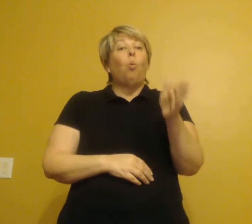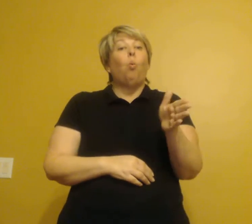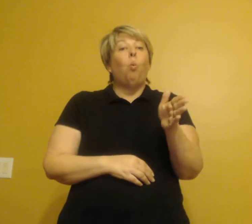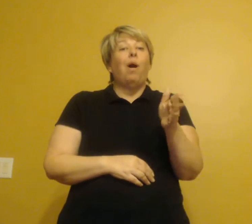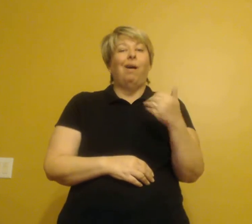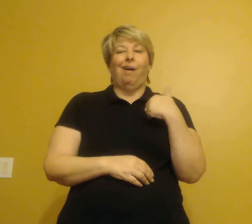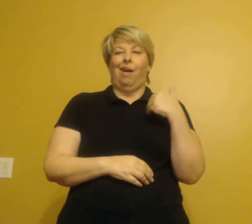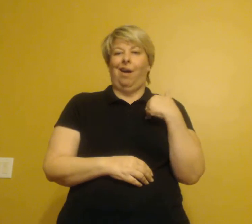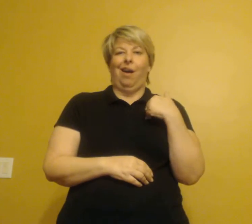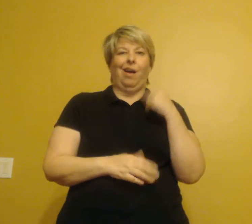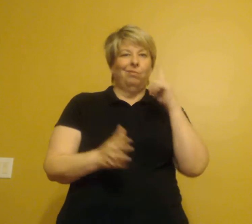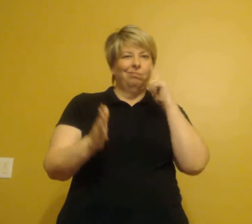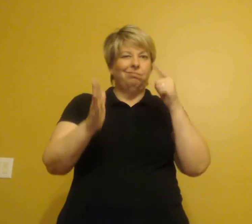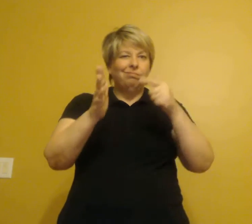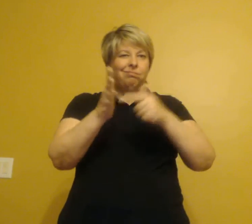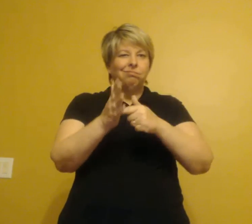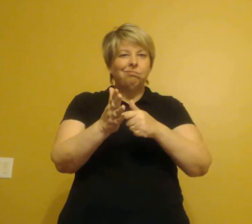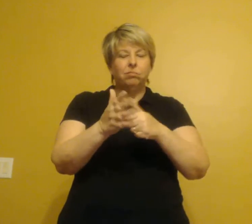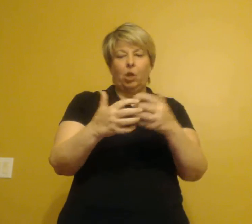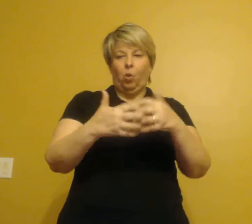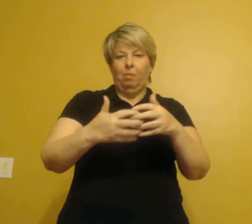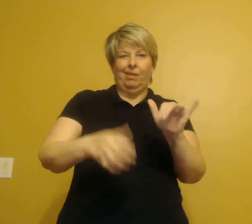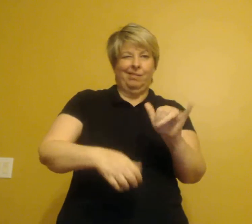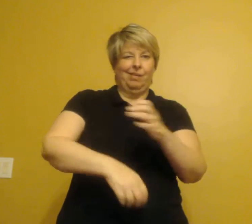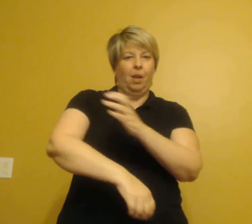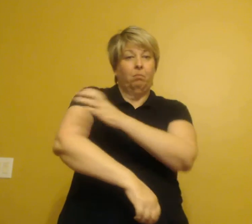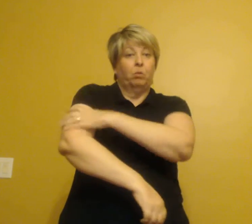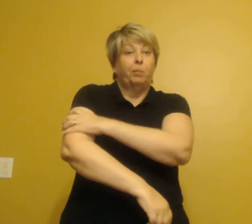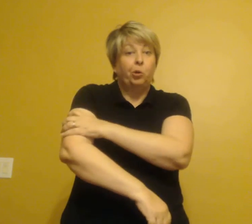equipment, a blood pressure cuff,